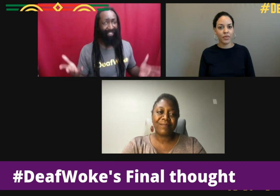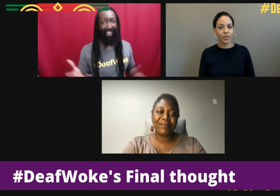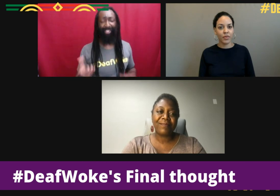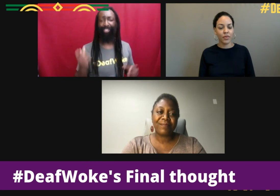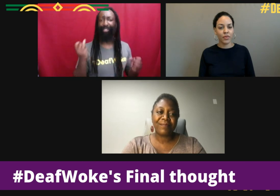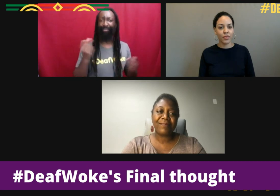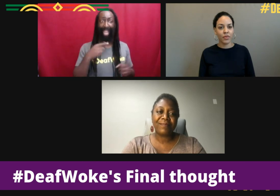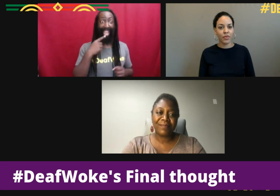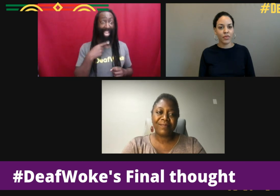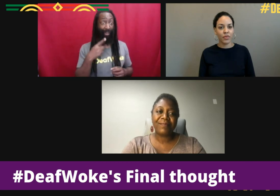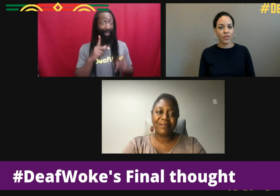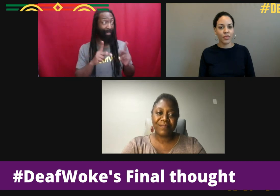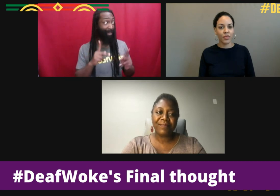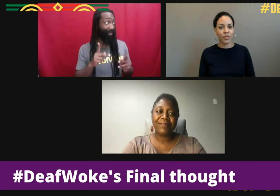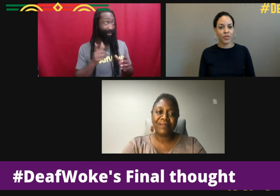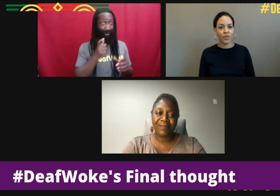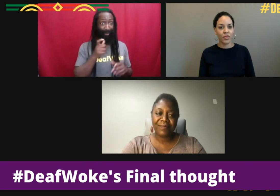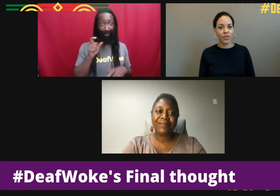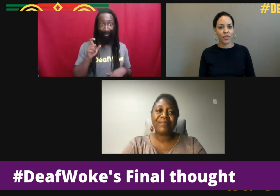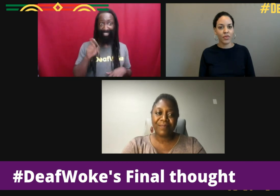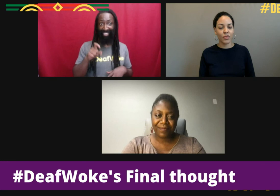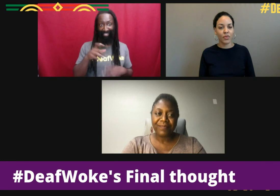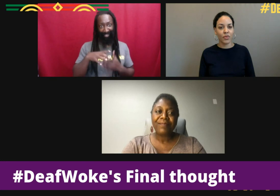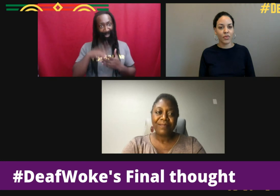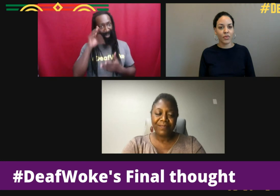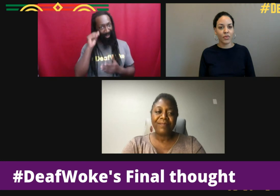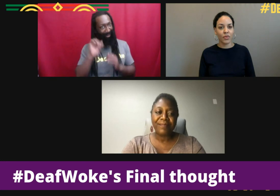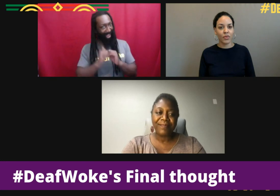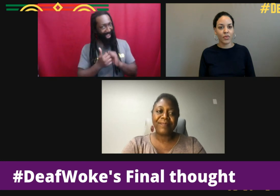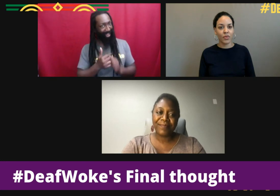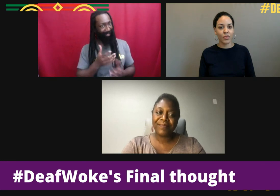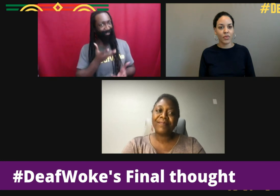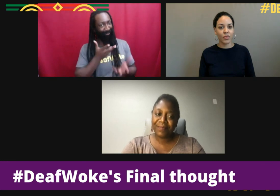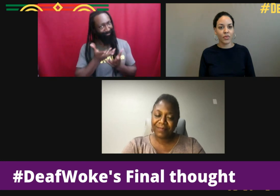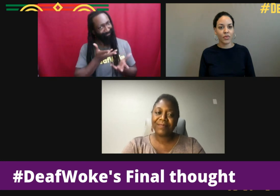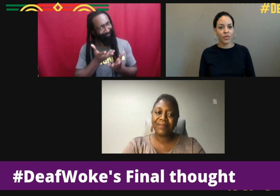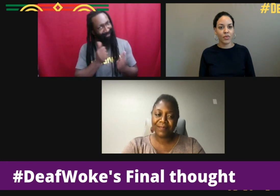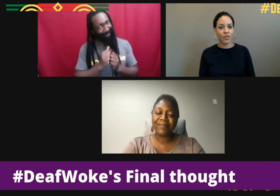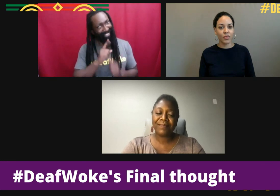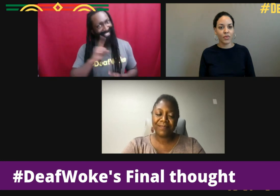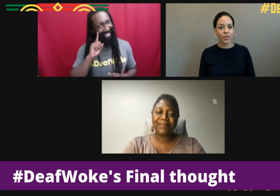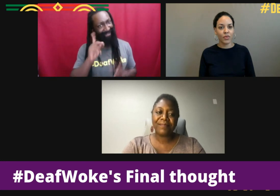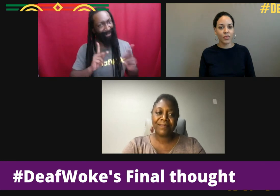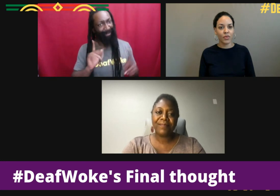Black Deaf community, BIPOC community, and you know, even the hearing community,